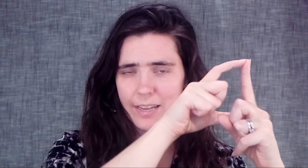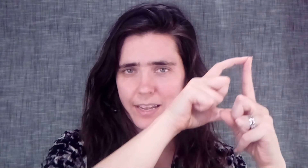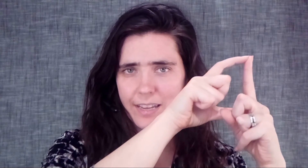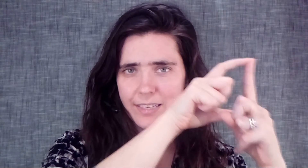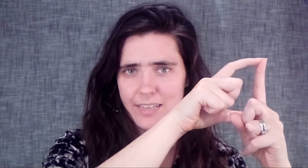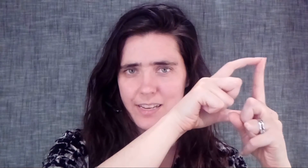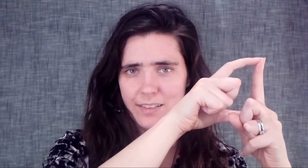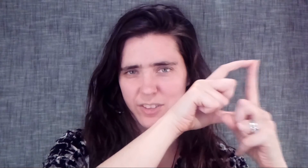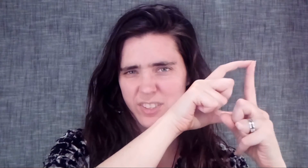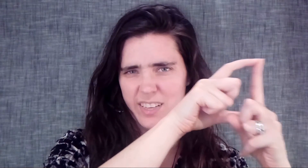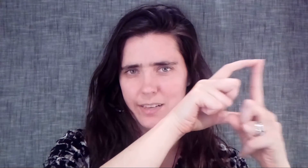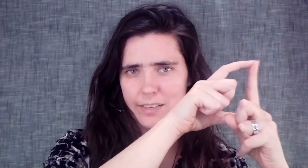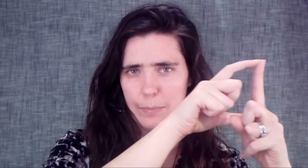a D. Looks like a capital D.